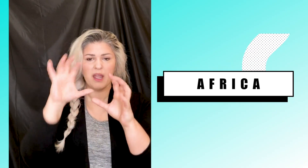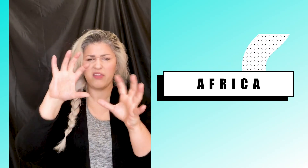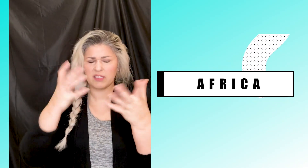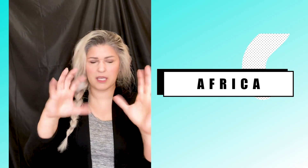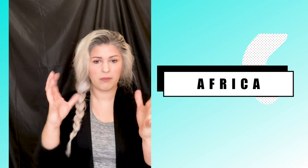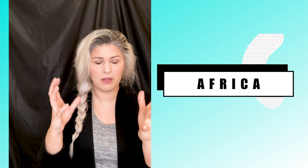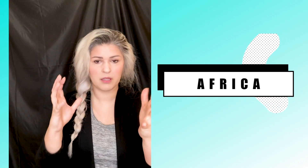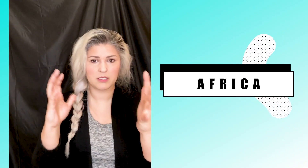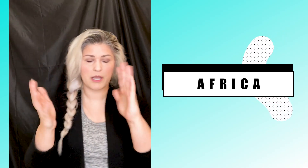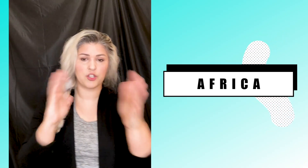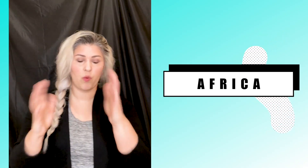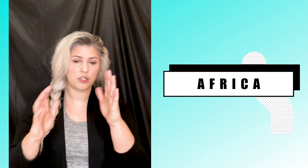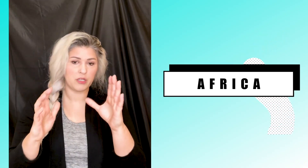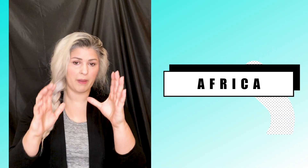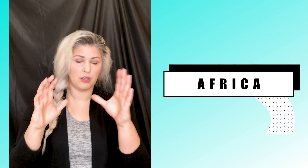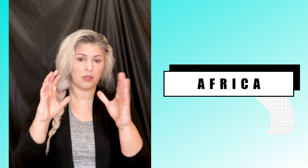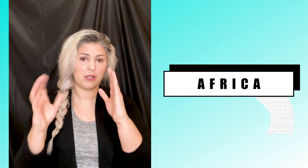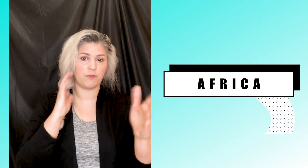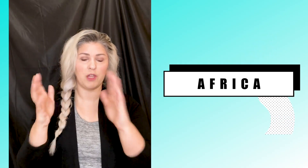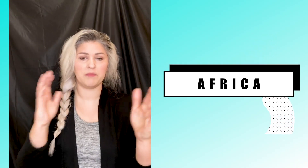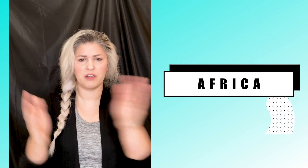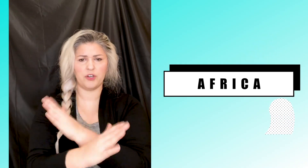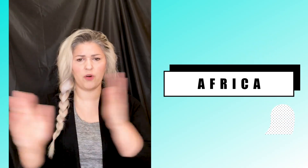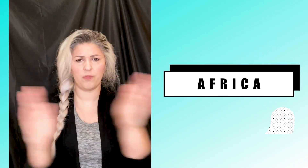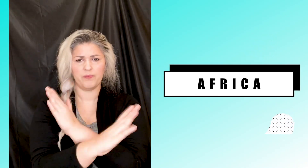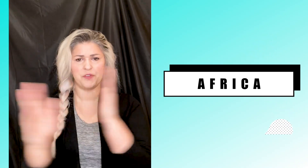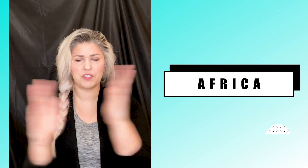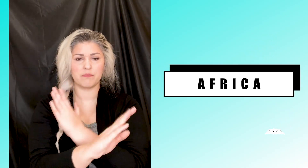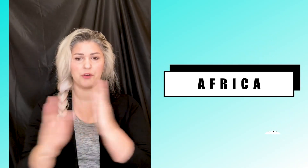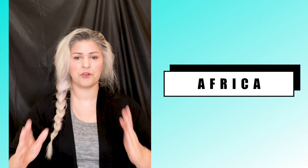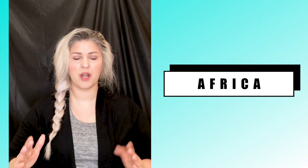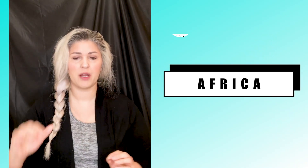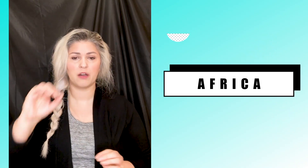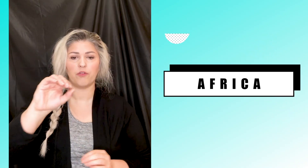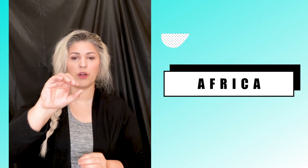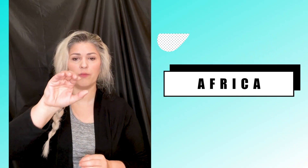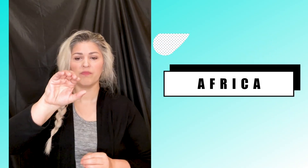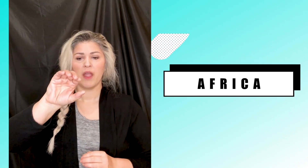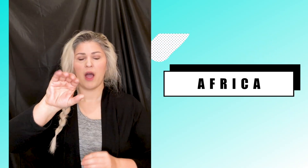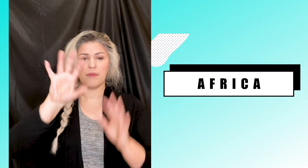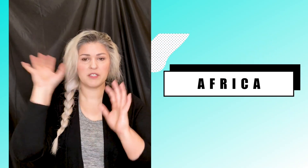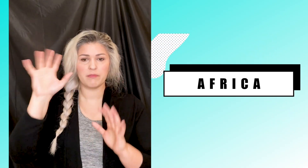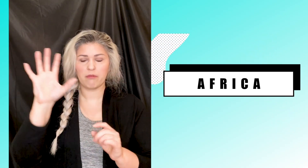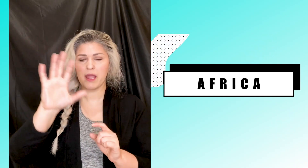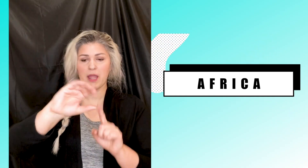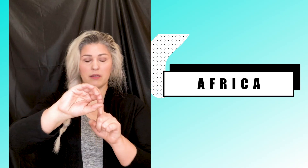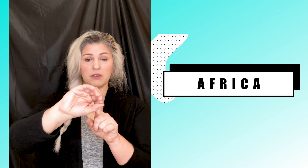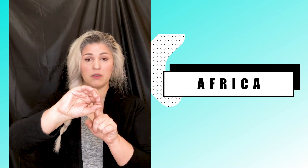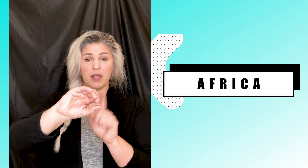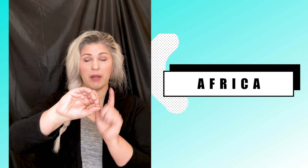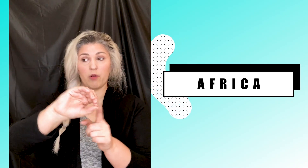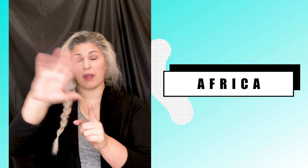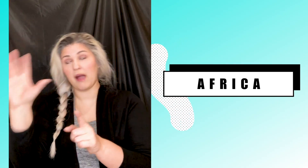okay? And this camera, as you're watching, it might look like it's flipped. I don't know if it's mirrored or not here for you. This is my right